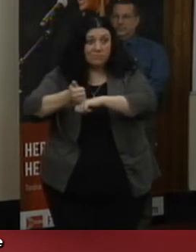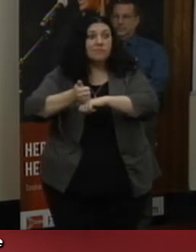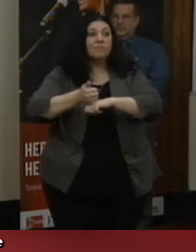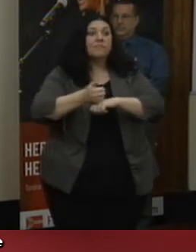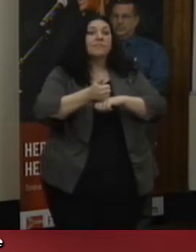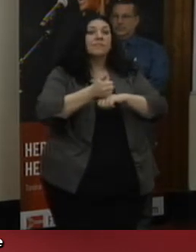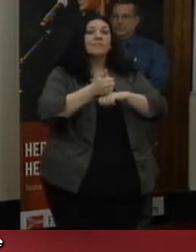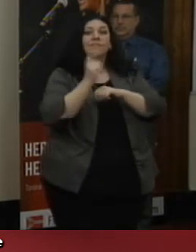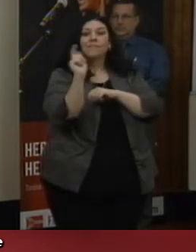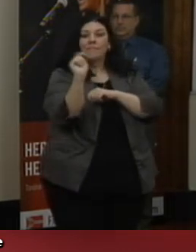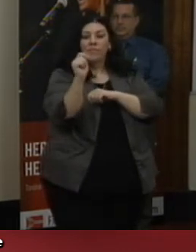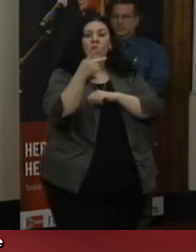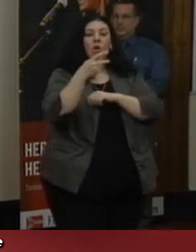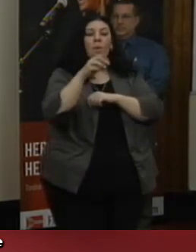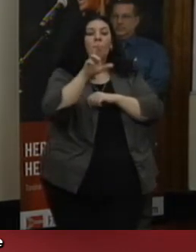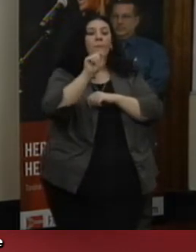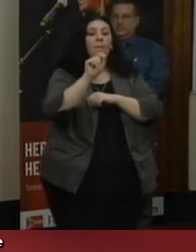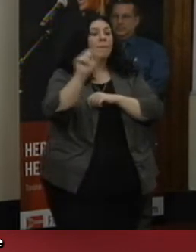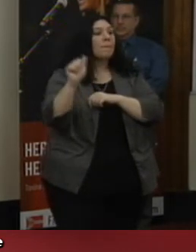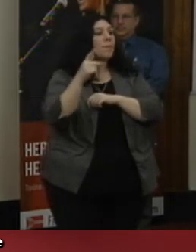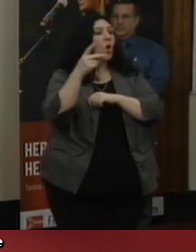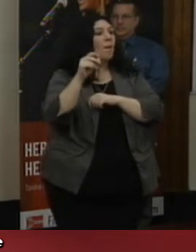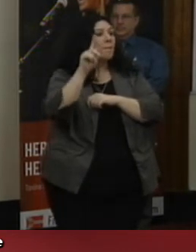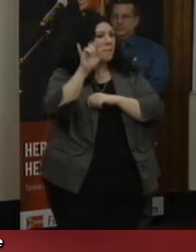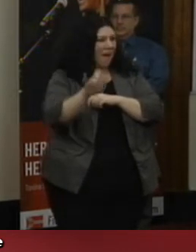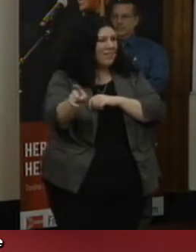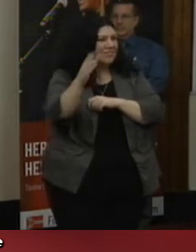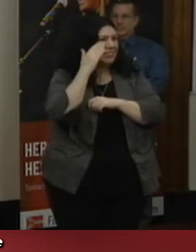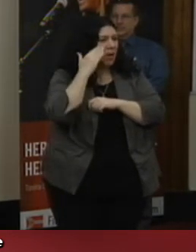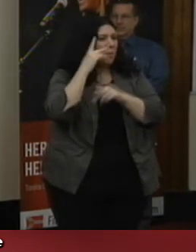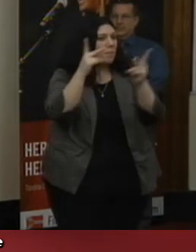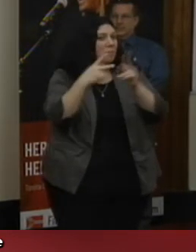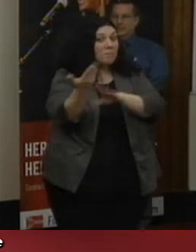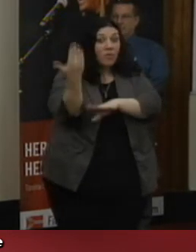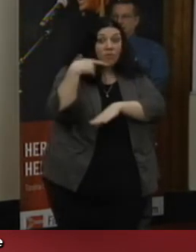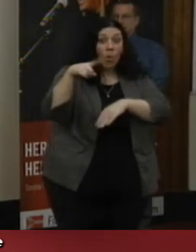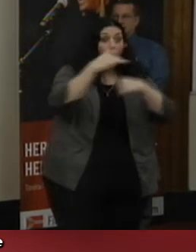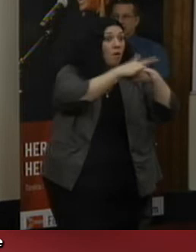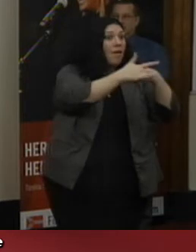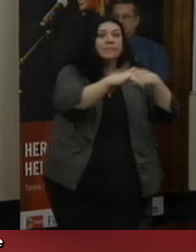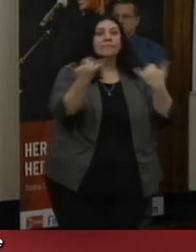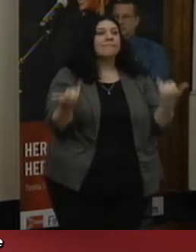porta potties because some of the places, that had previously been available are